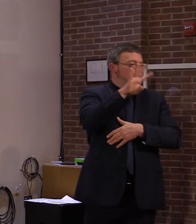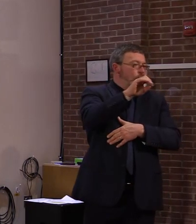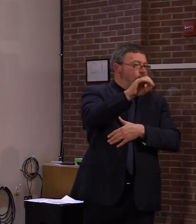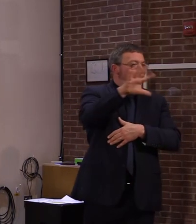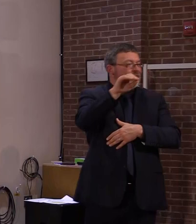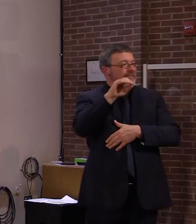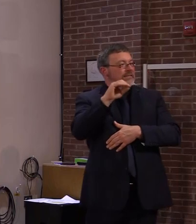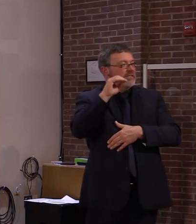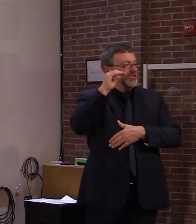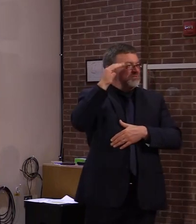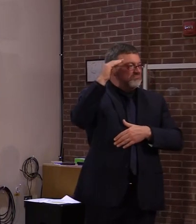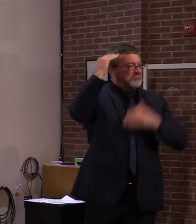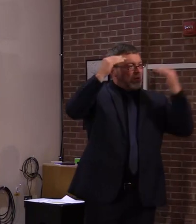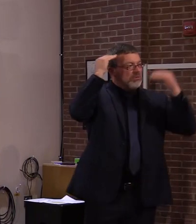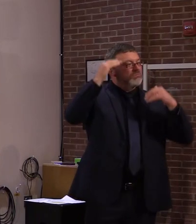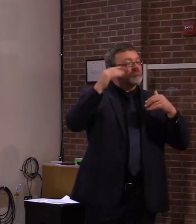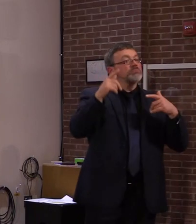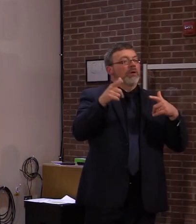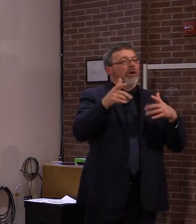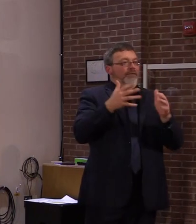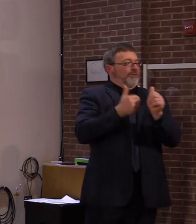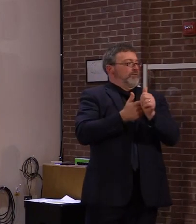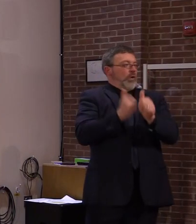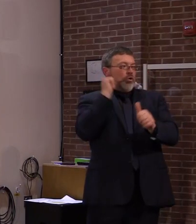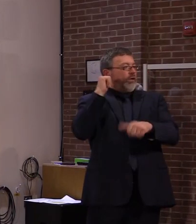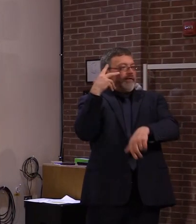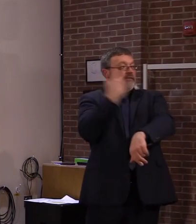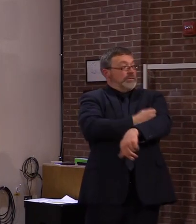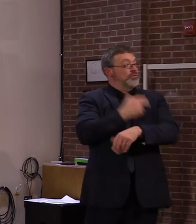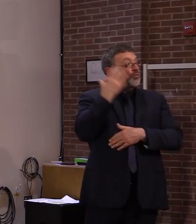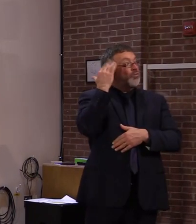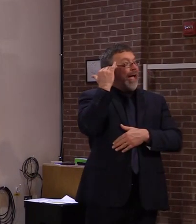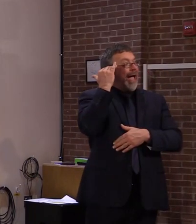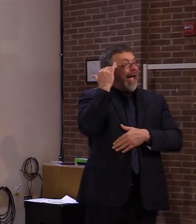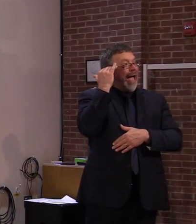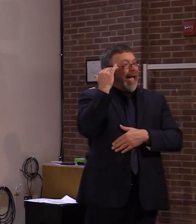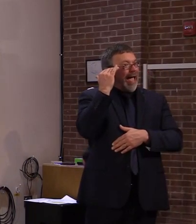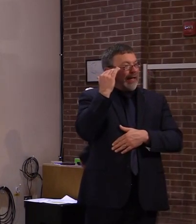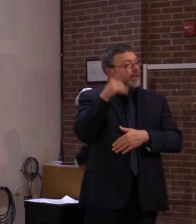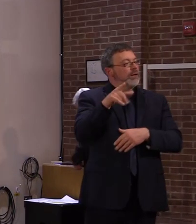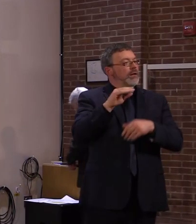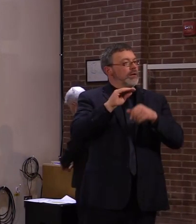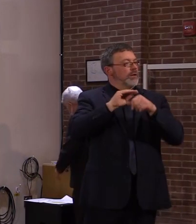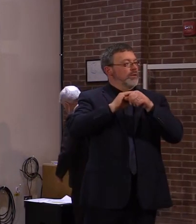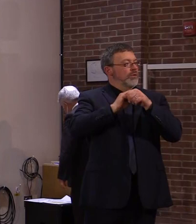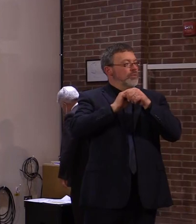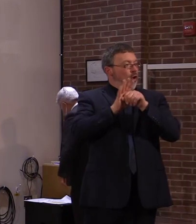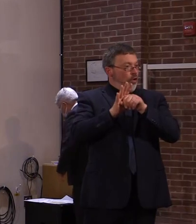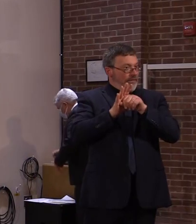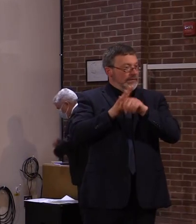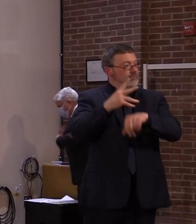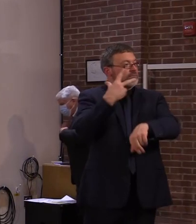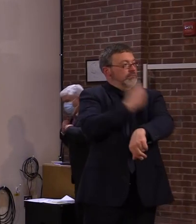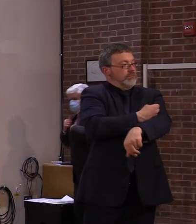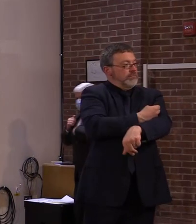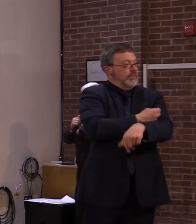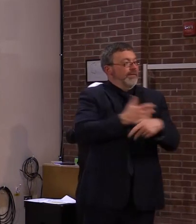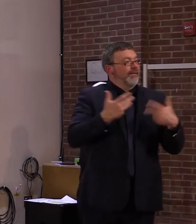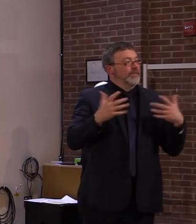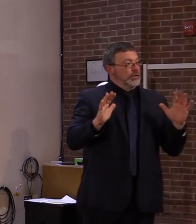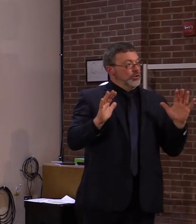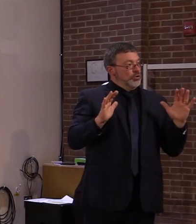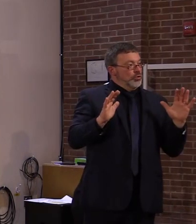because I've heard that if you get COVID after you're been vaccinated, it's going to be worse than if